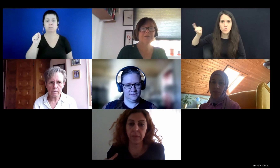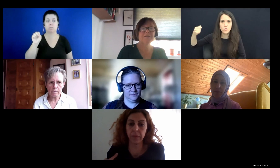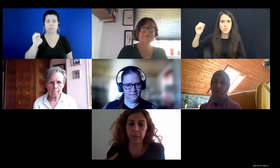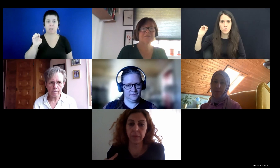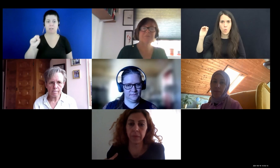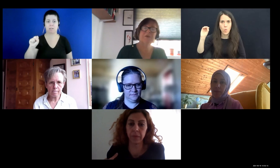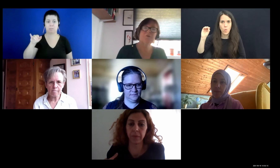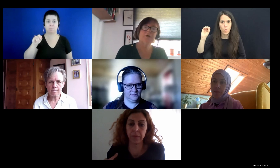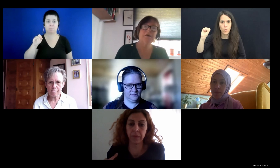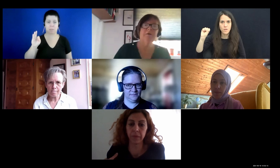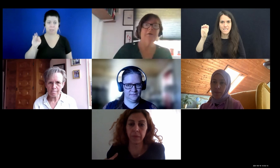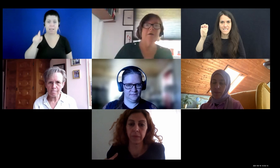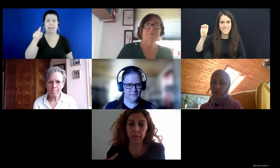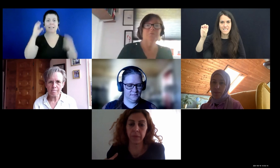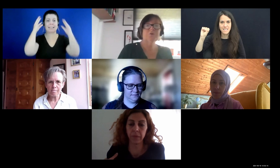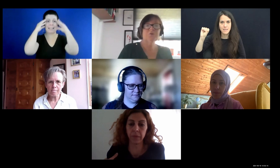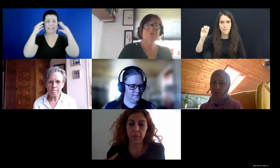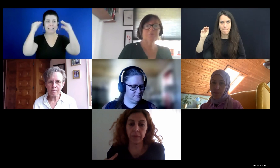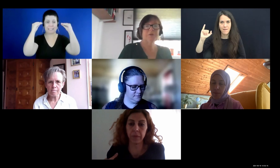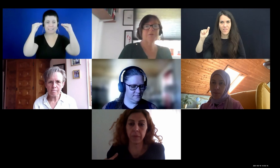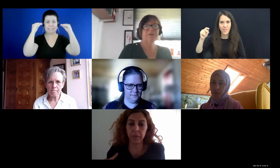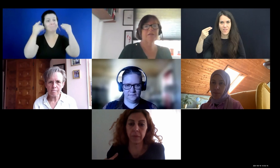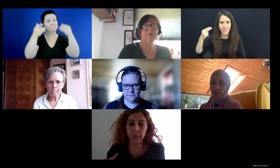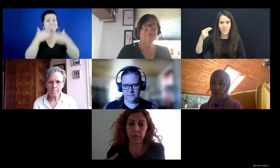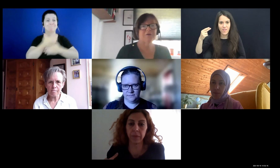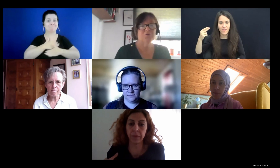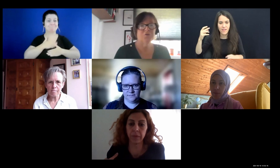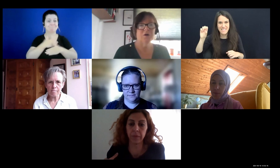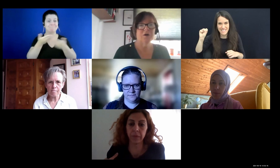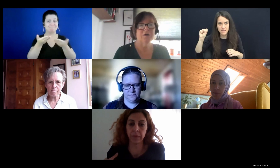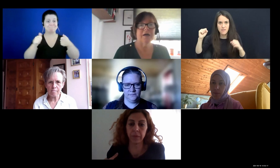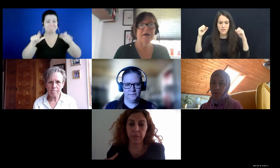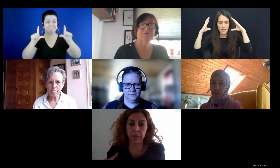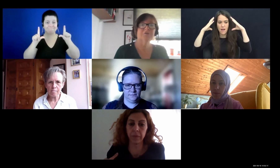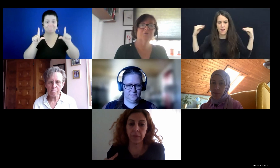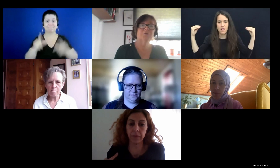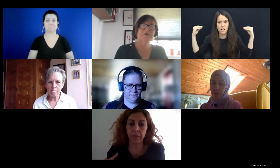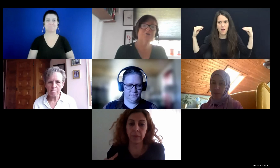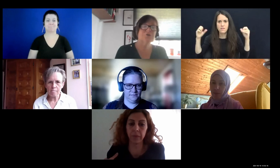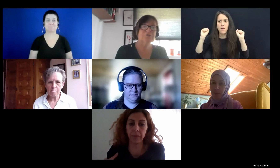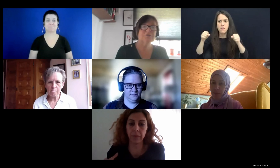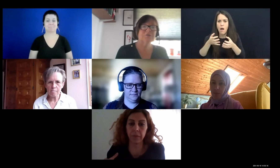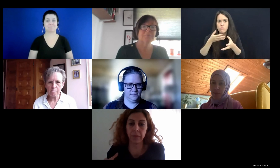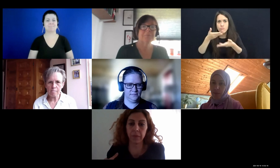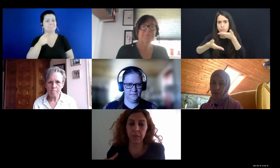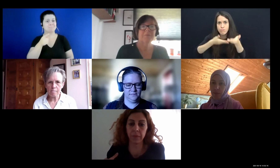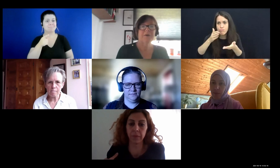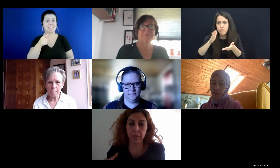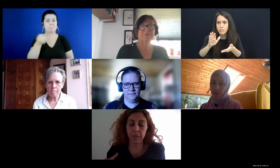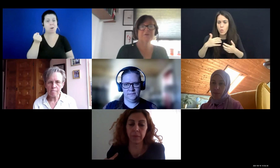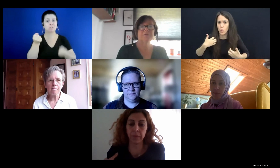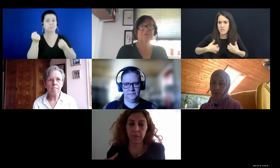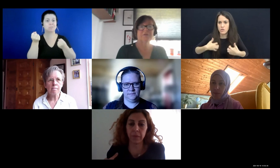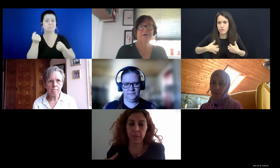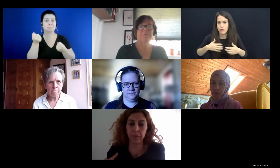Very pleased that you're here. Could you tell people a little bit about who you are and your interests,